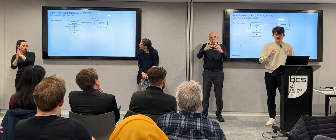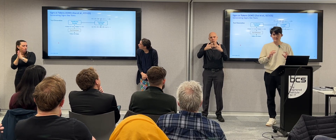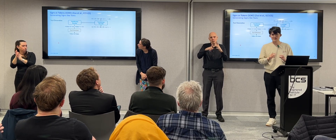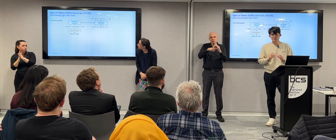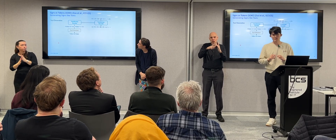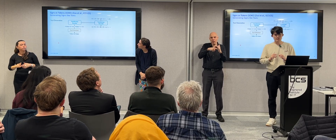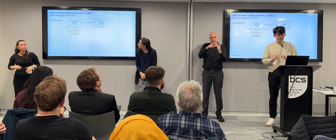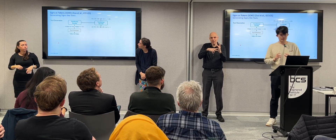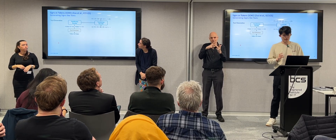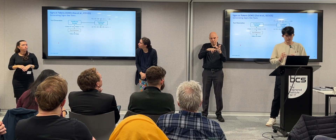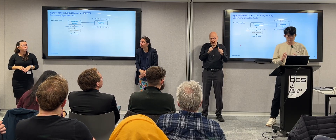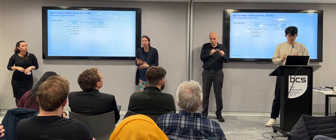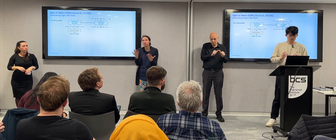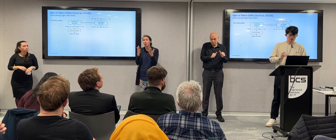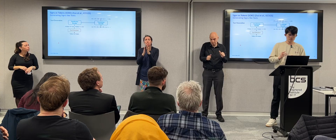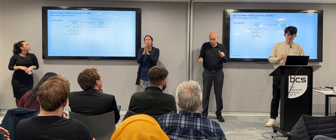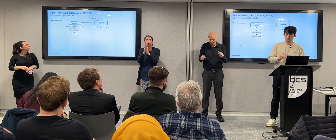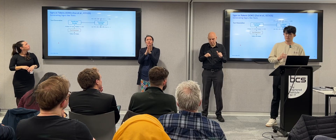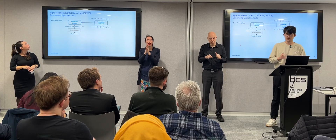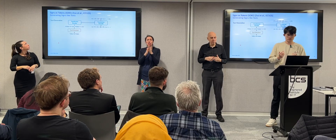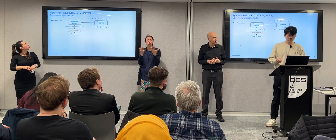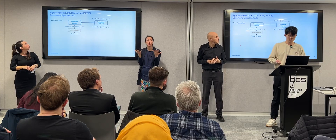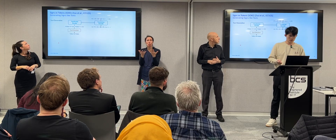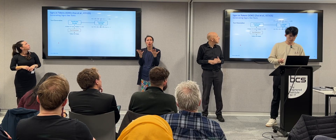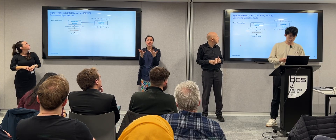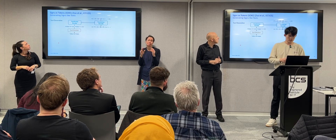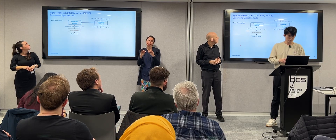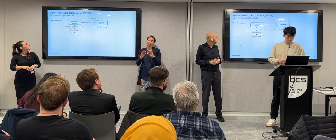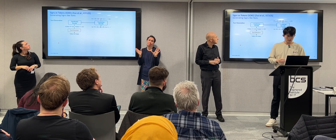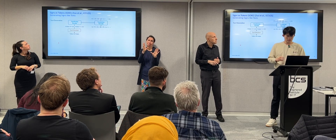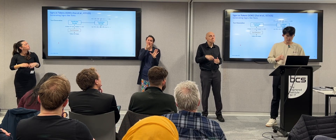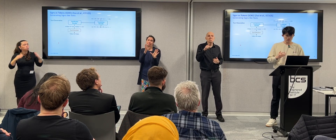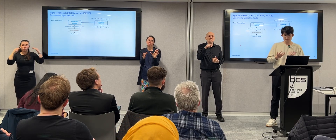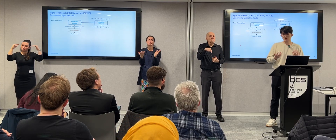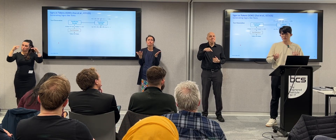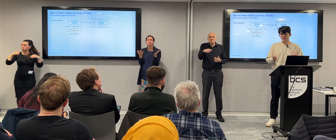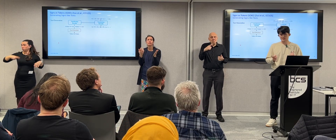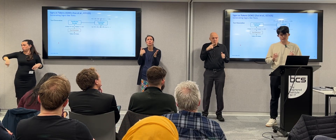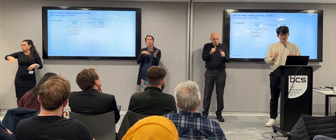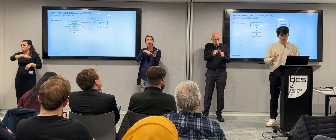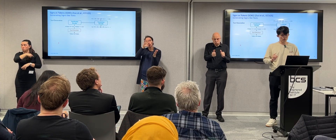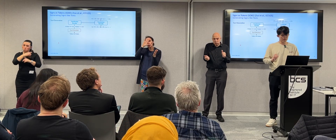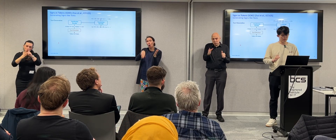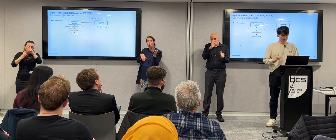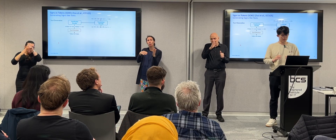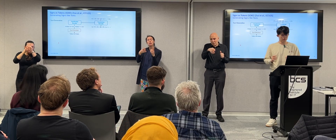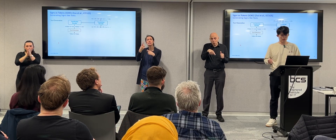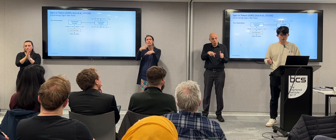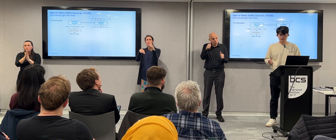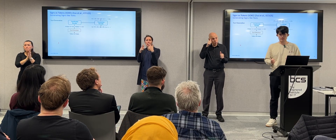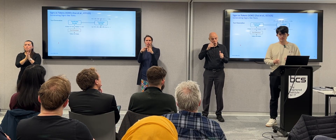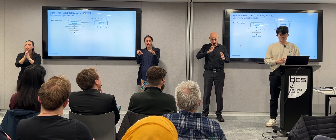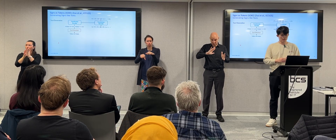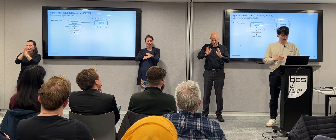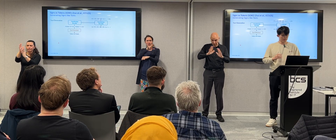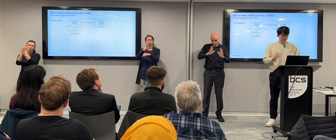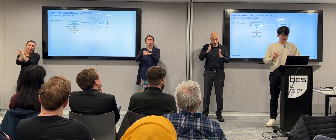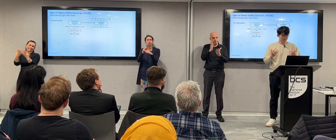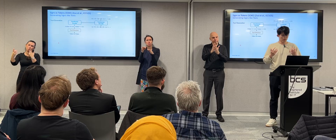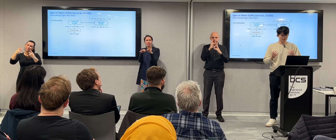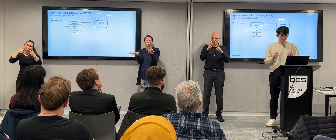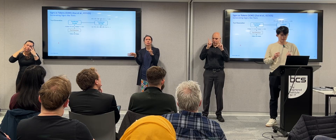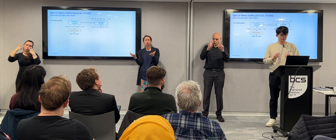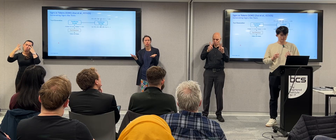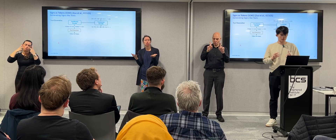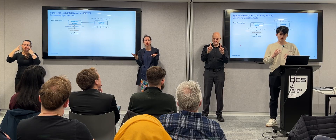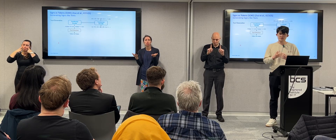The underlying motivation is very straightforward. So we know that sign language is natural language. Then